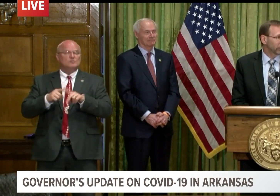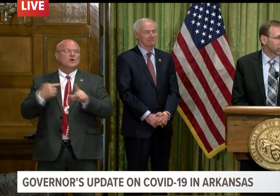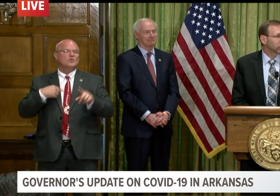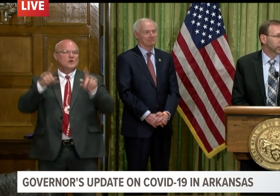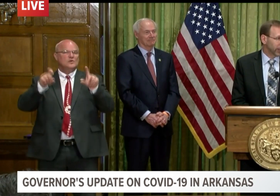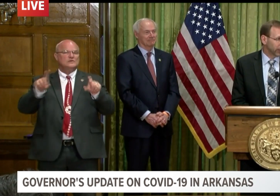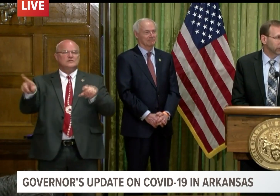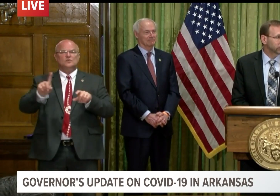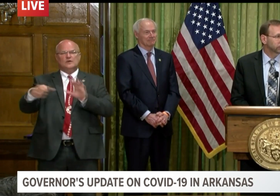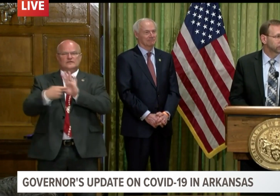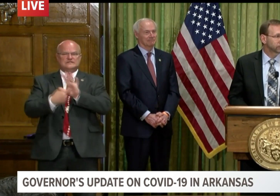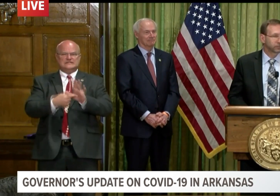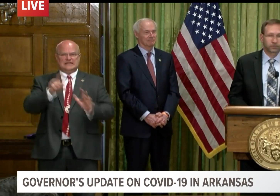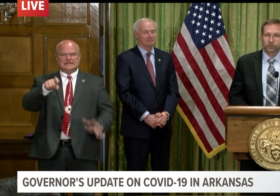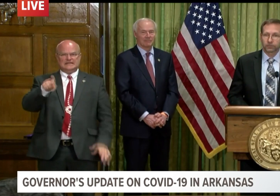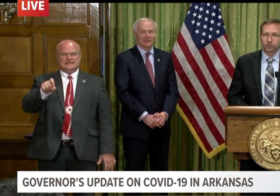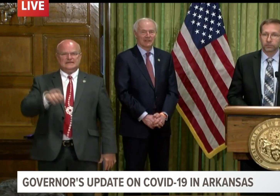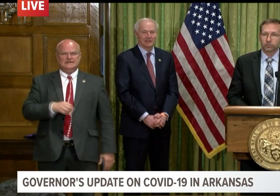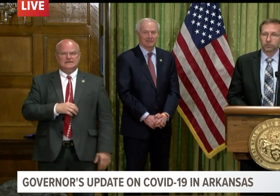test wherever it's indicated.